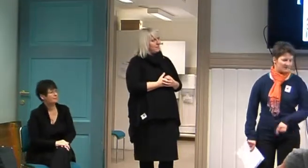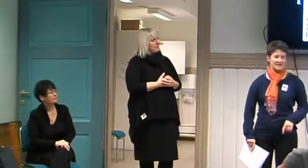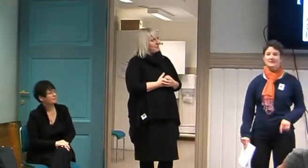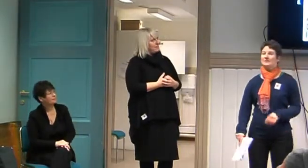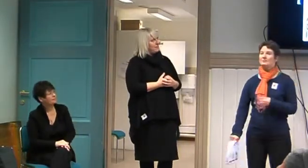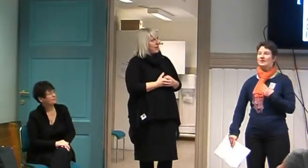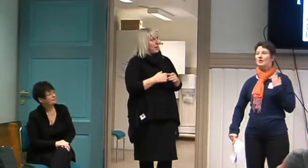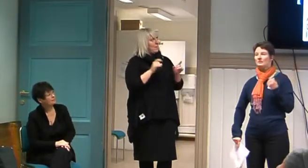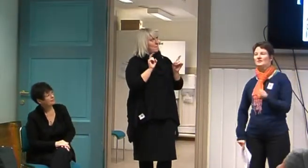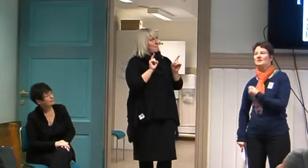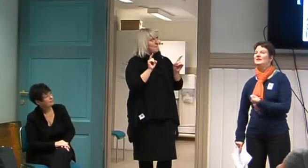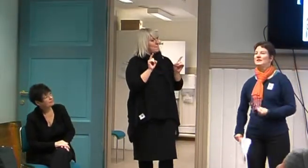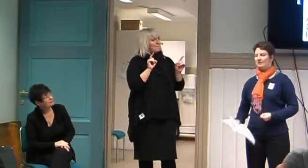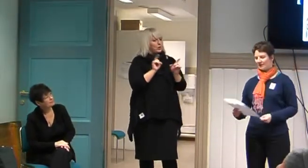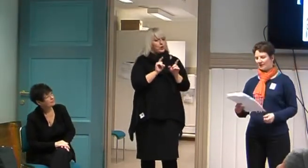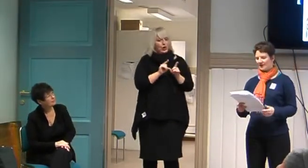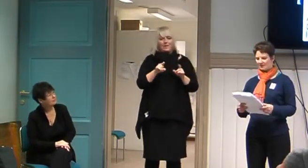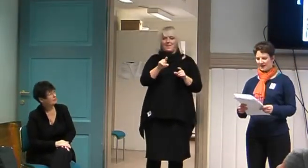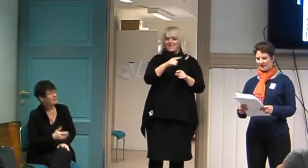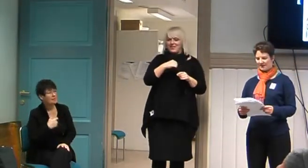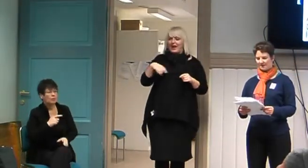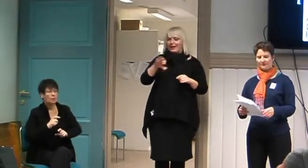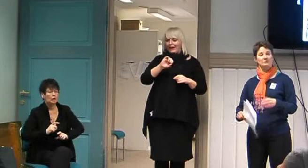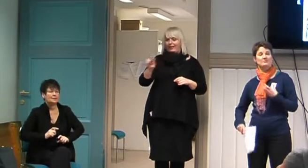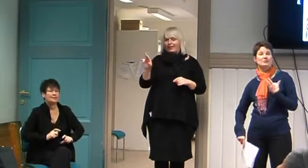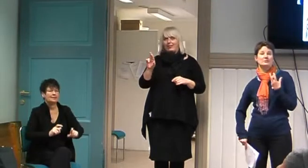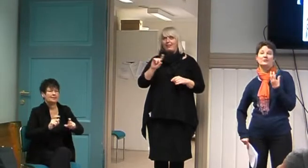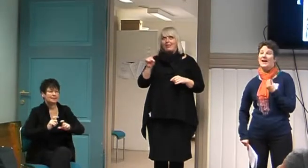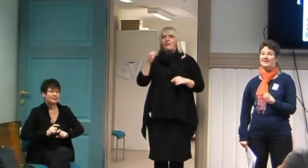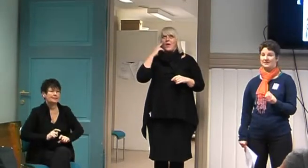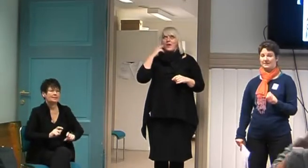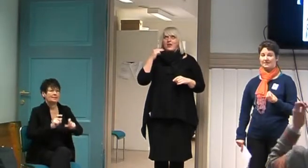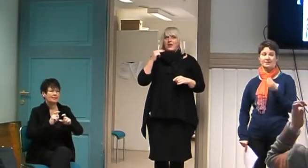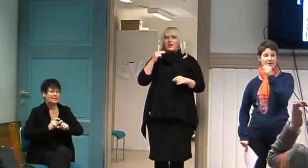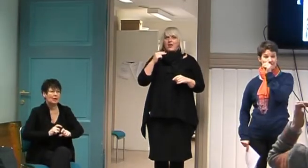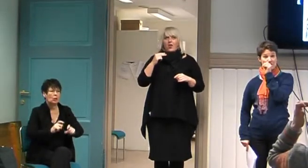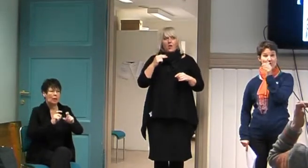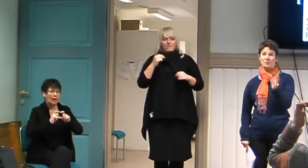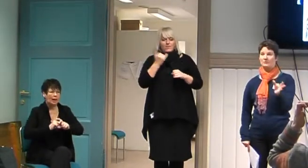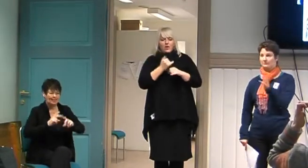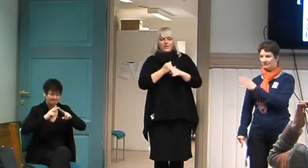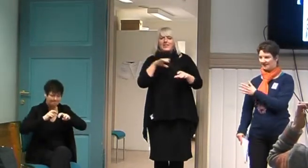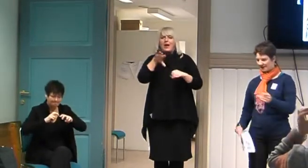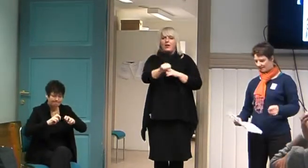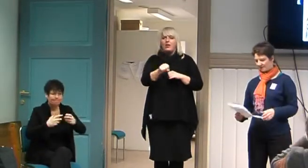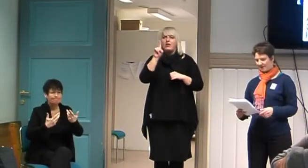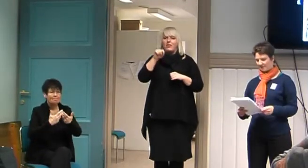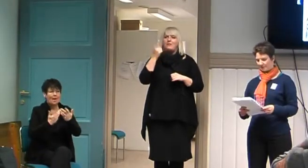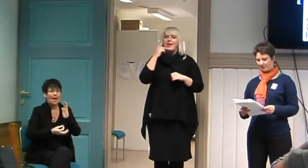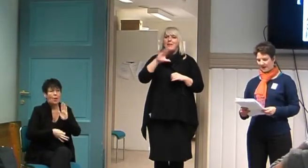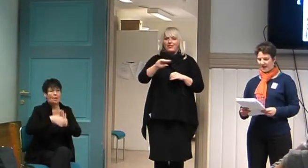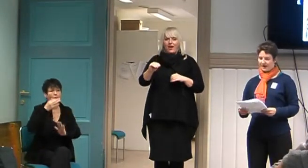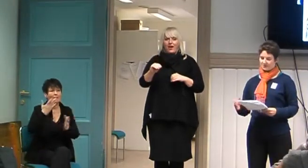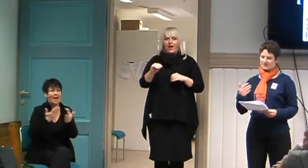Which means that we're constantly looking at ways to improve access for all disabled